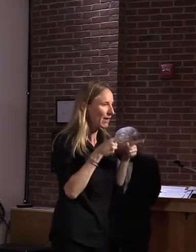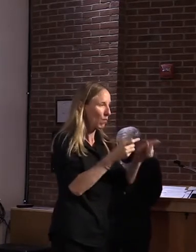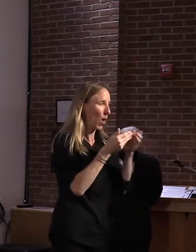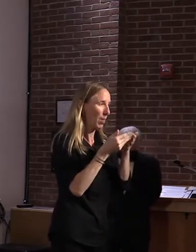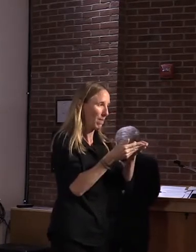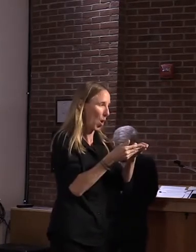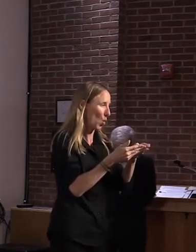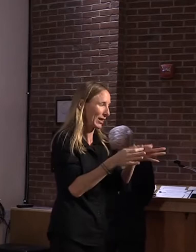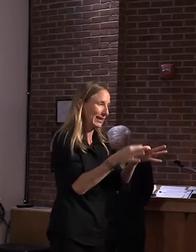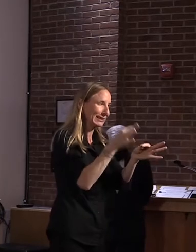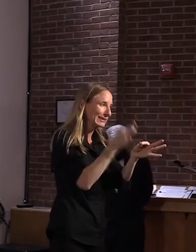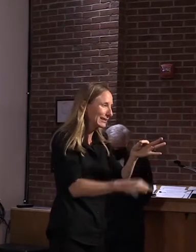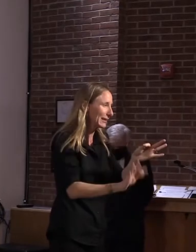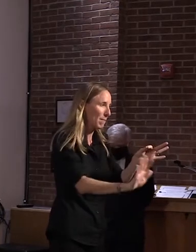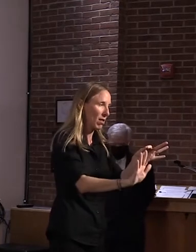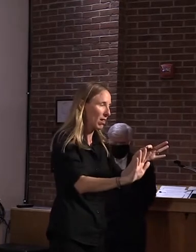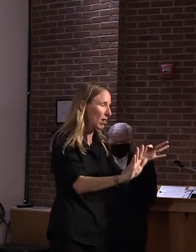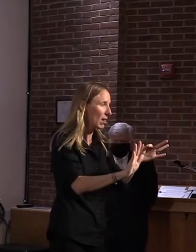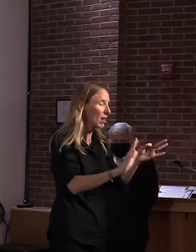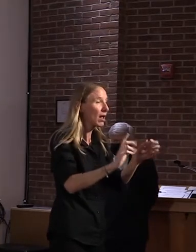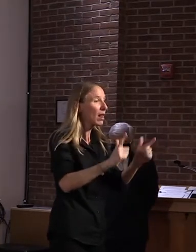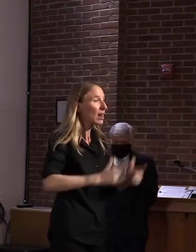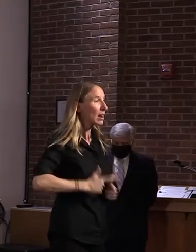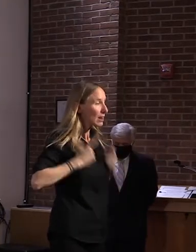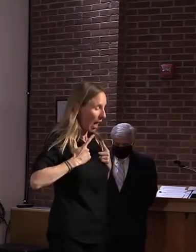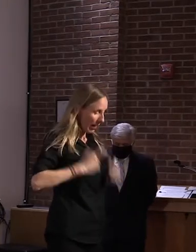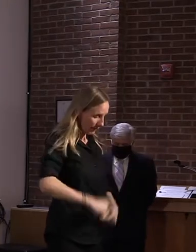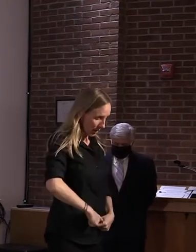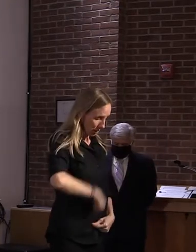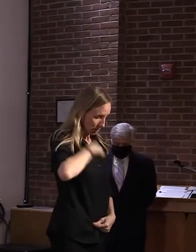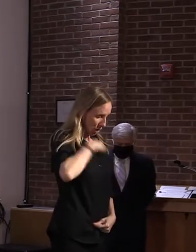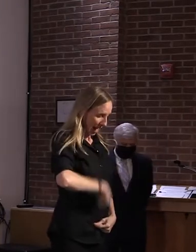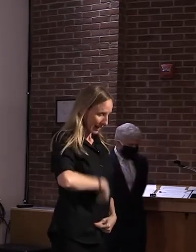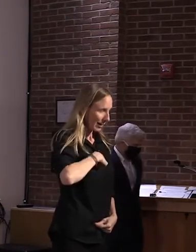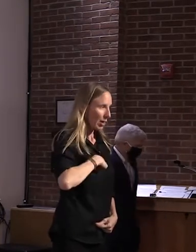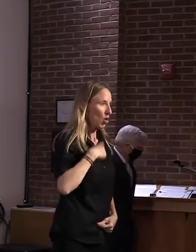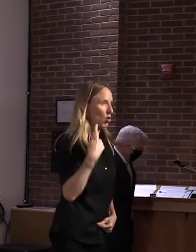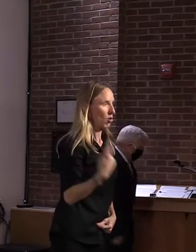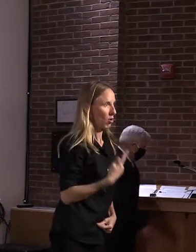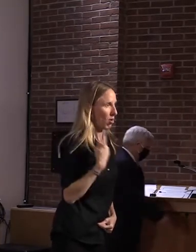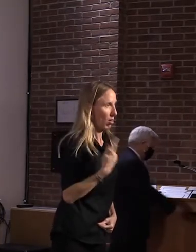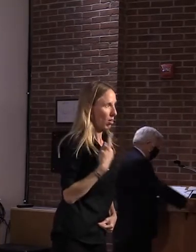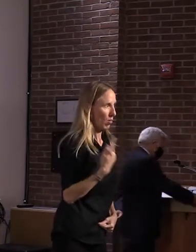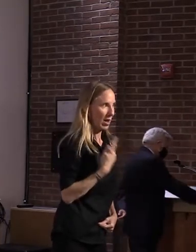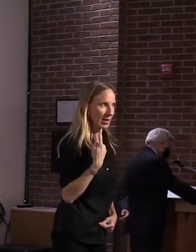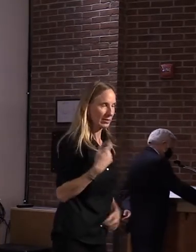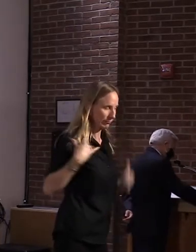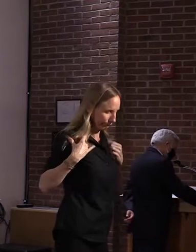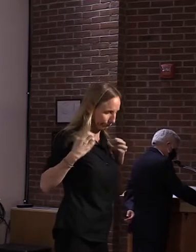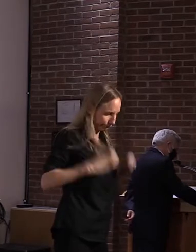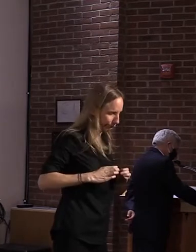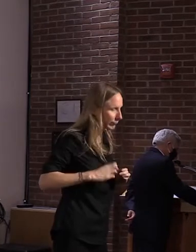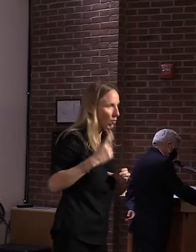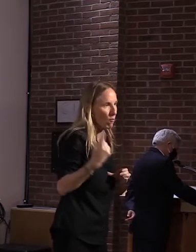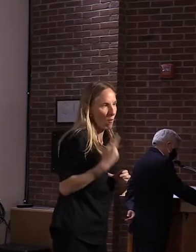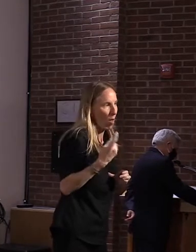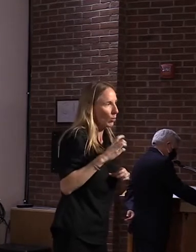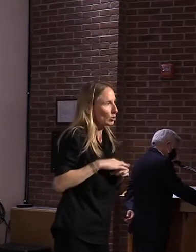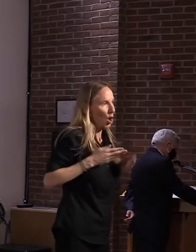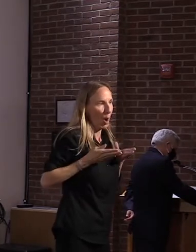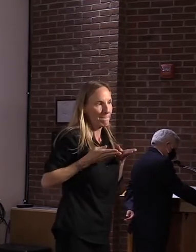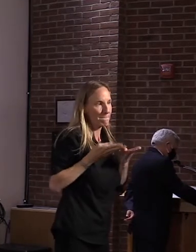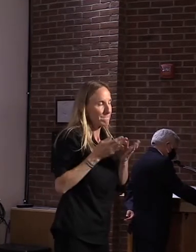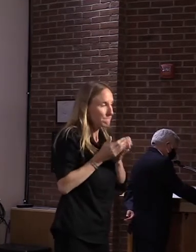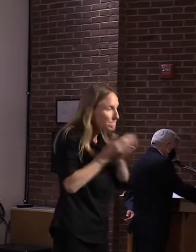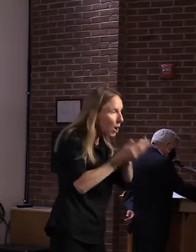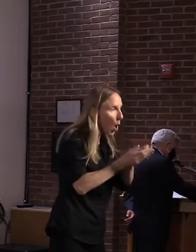messages. Always wear a life jacket on a boat or even something as small as a kayak or rowboat. Be aware